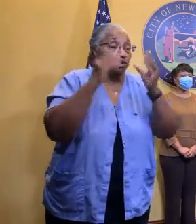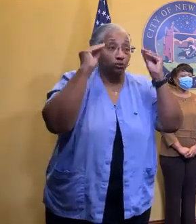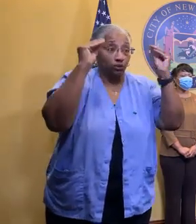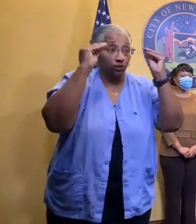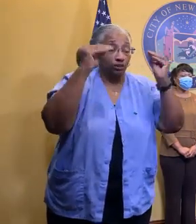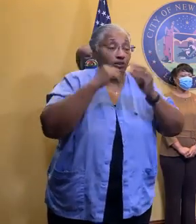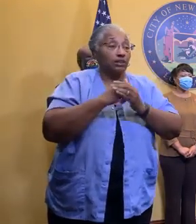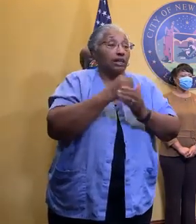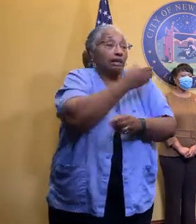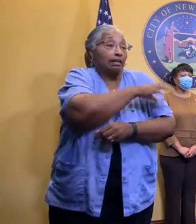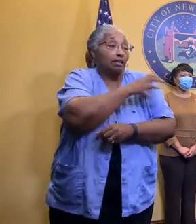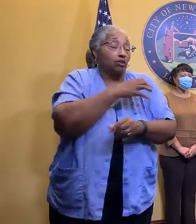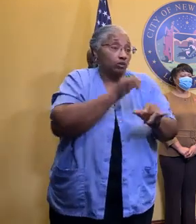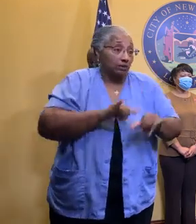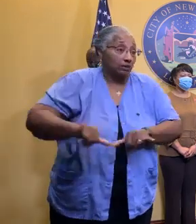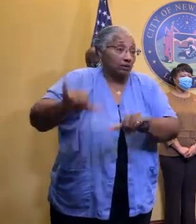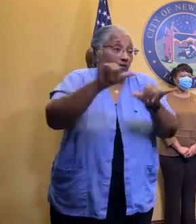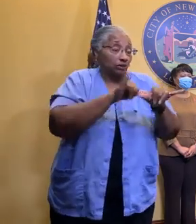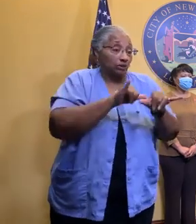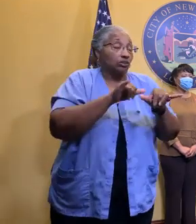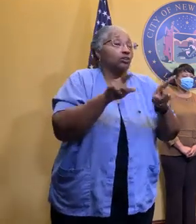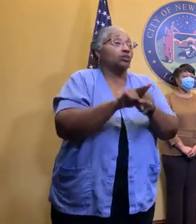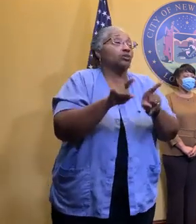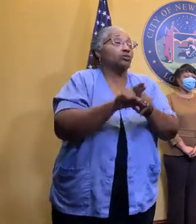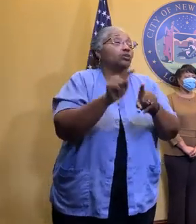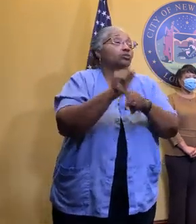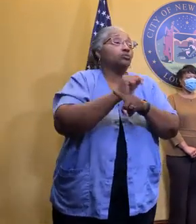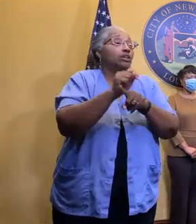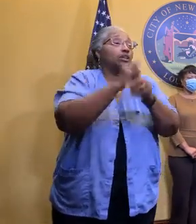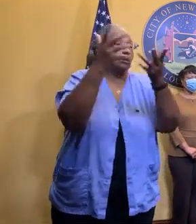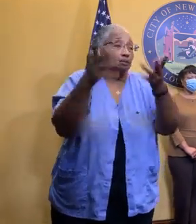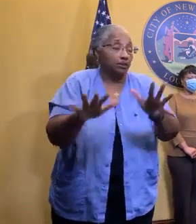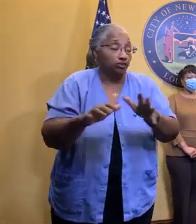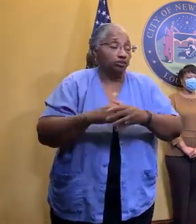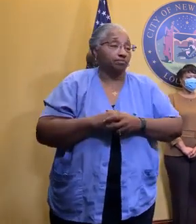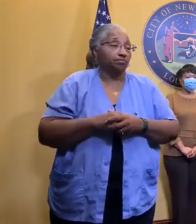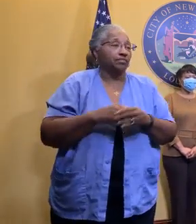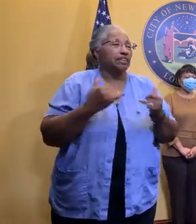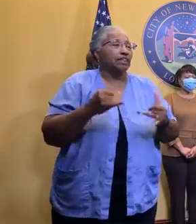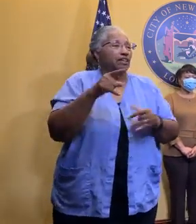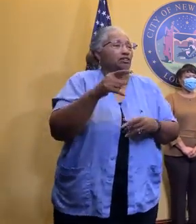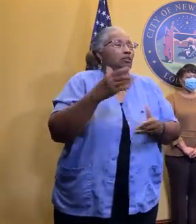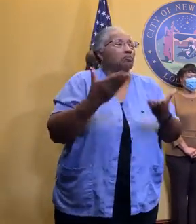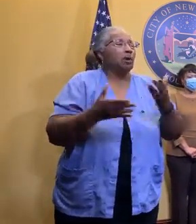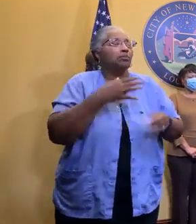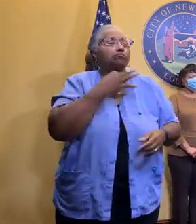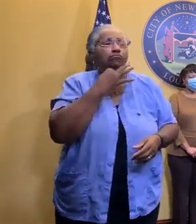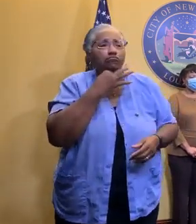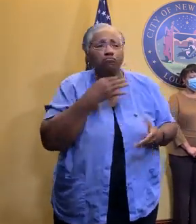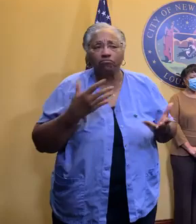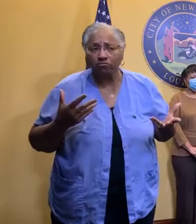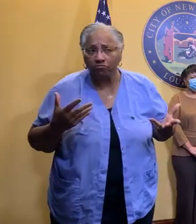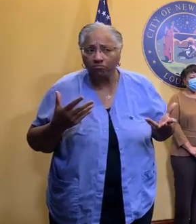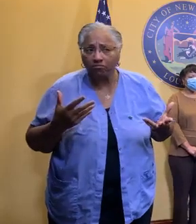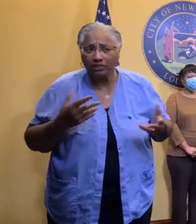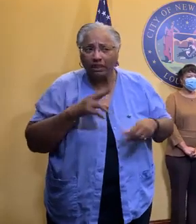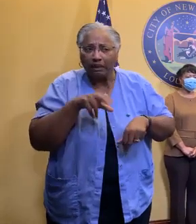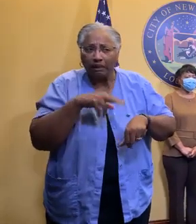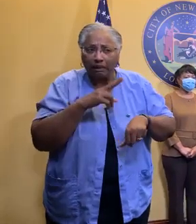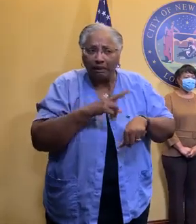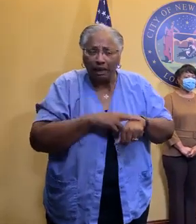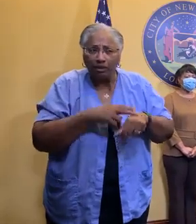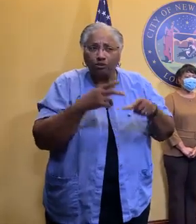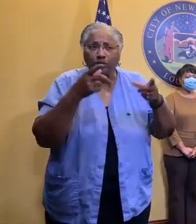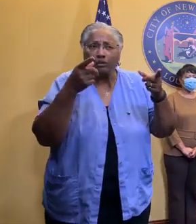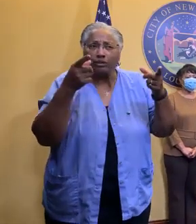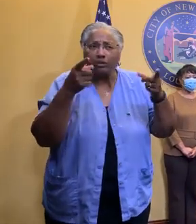verification of clinical standards, and certification of training completion. Now you're probably wondering, what is a naturally occurring